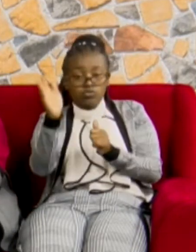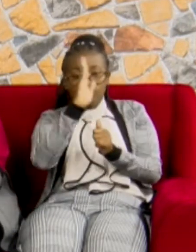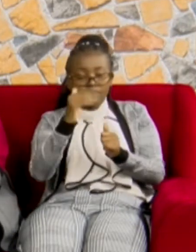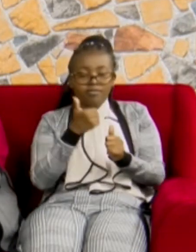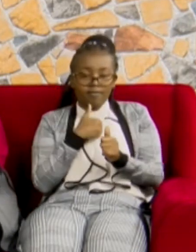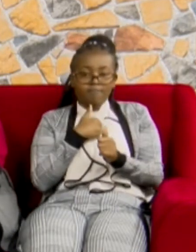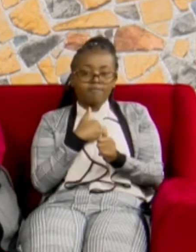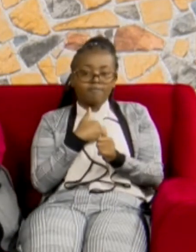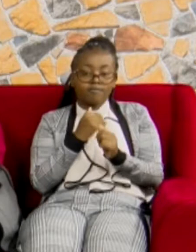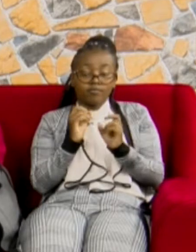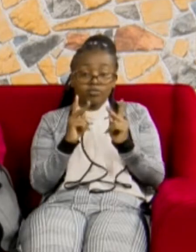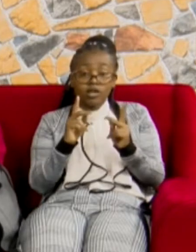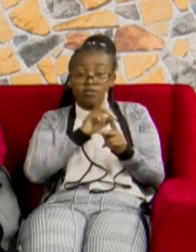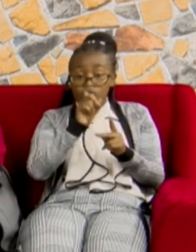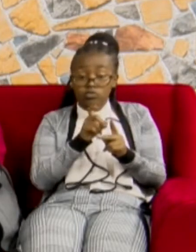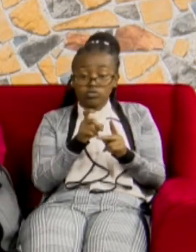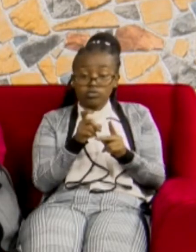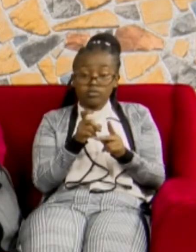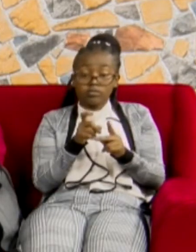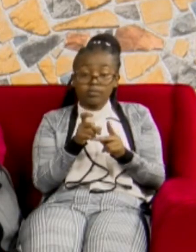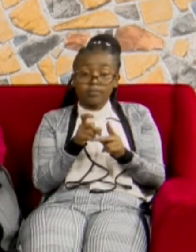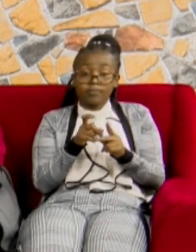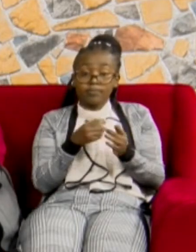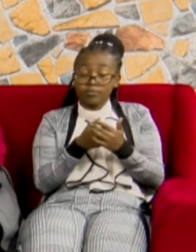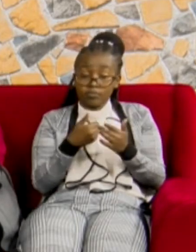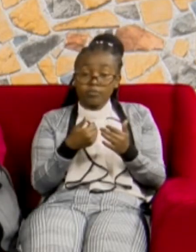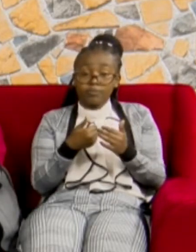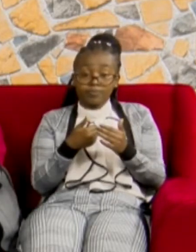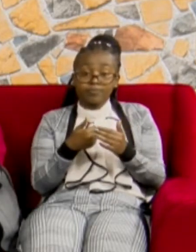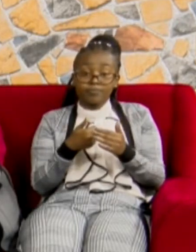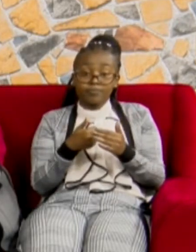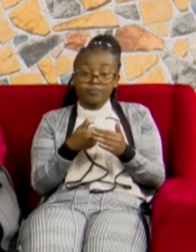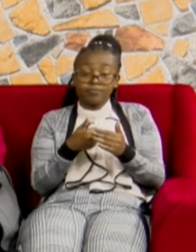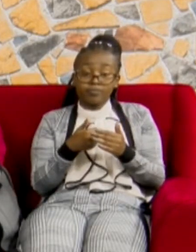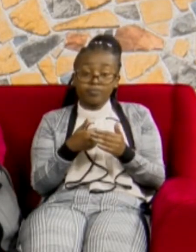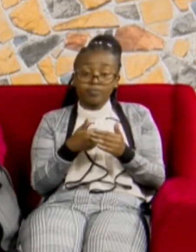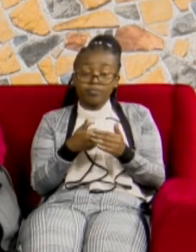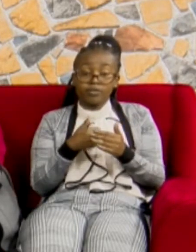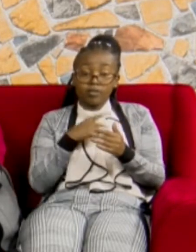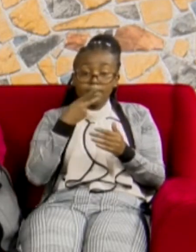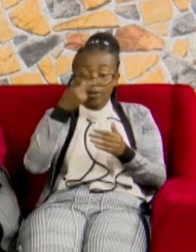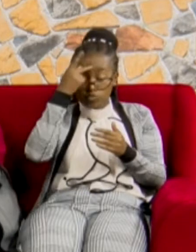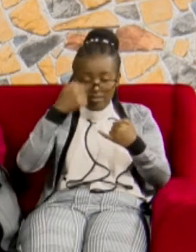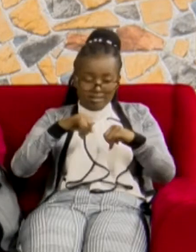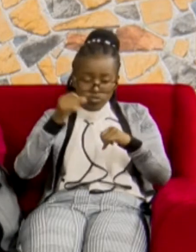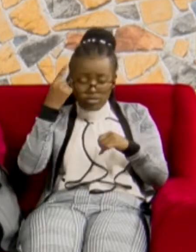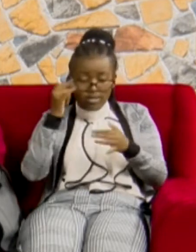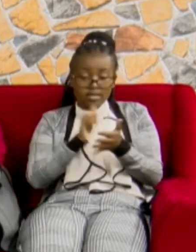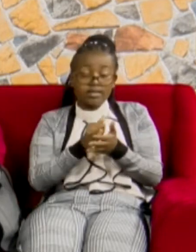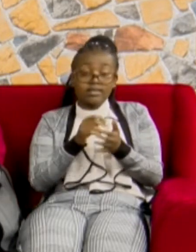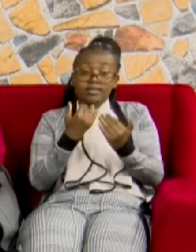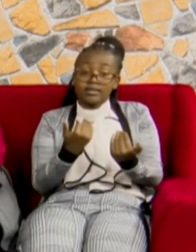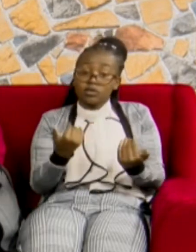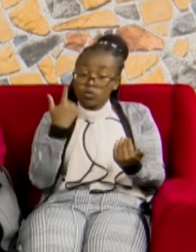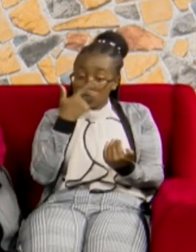attained. Yes. There was this one question that had been asked some time back, that there is a parent who was trying to understand. They said the